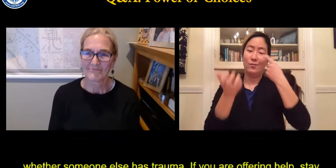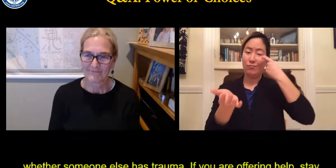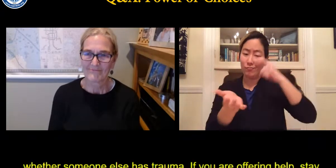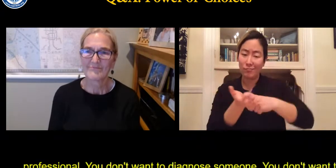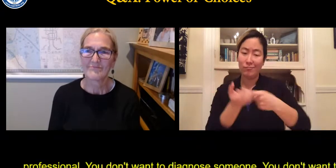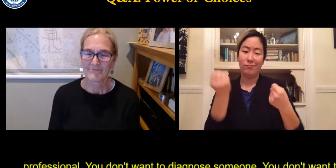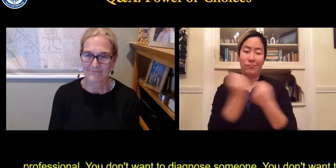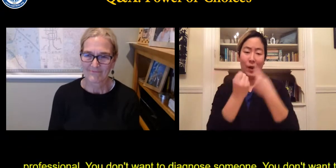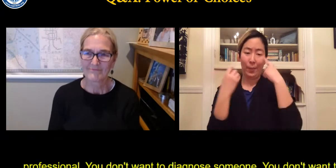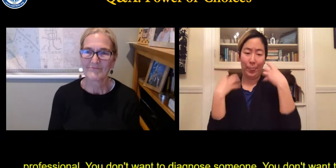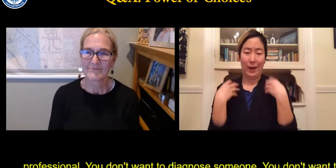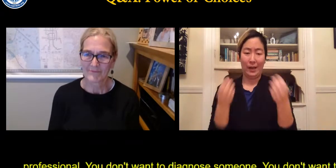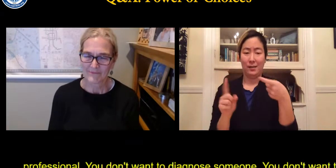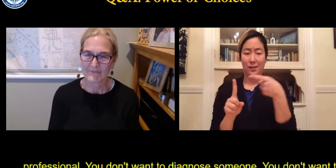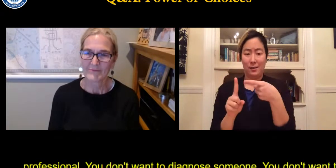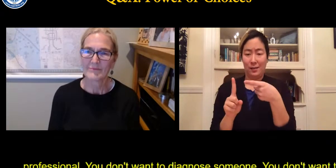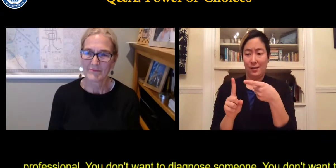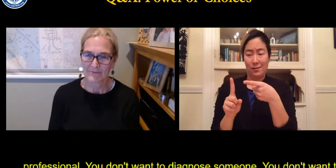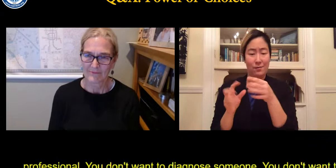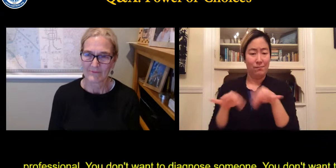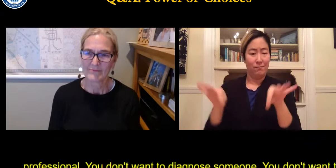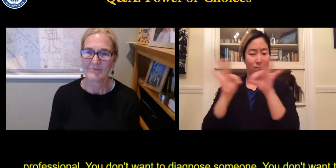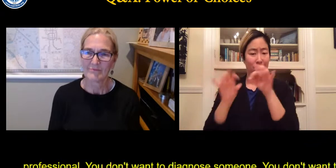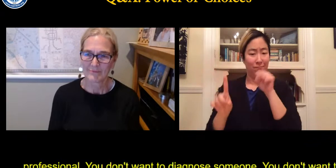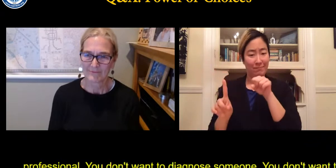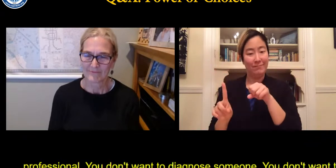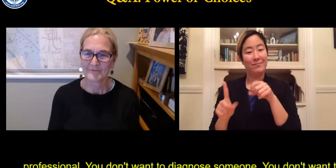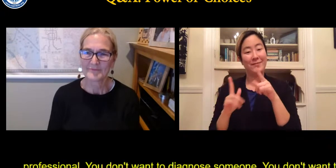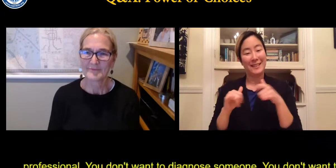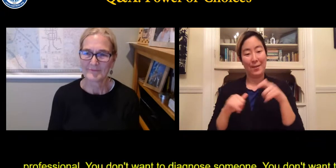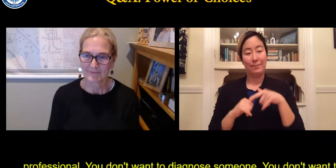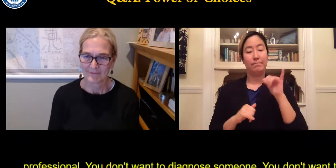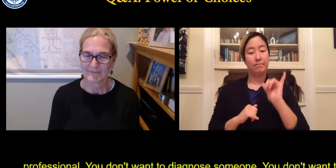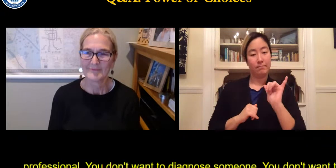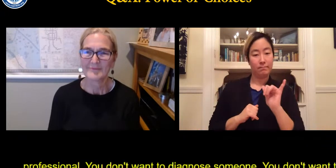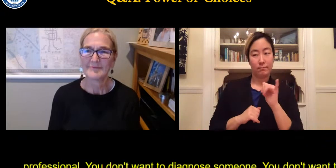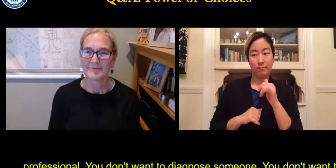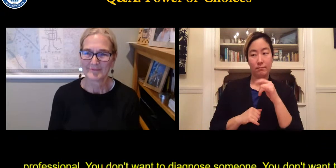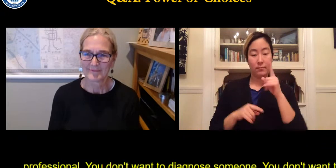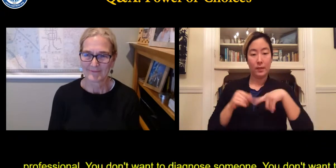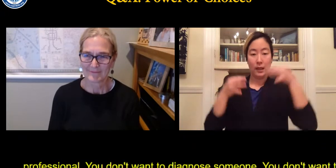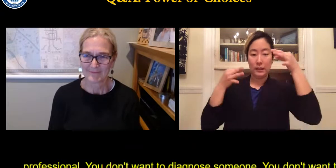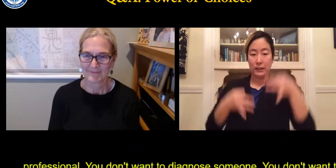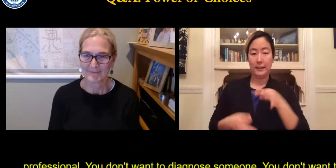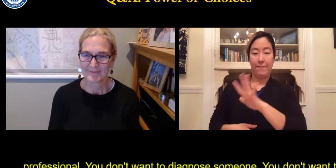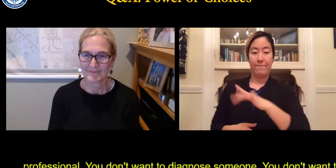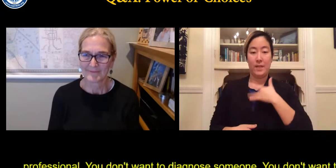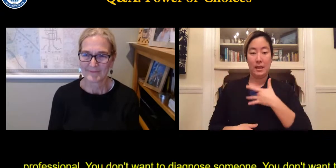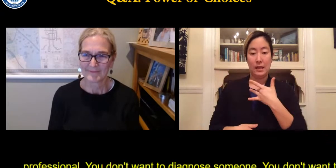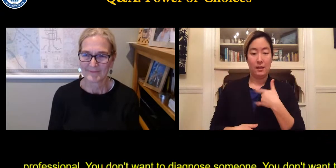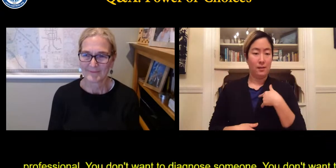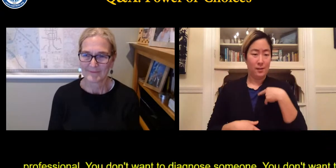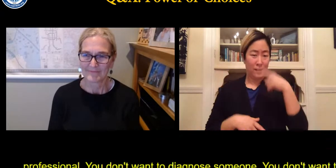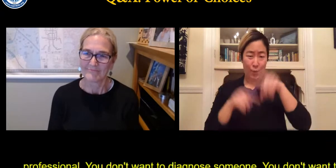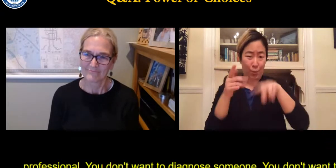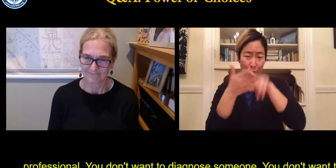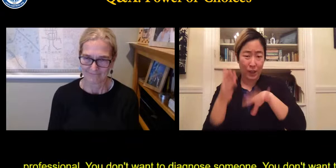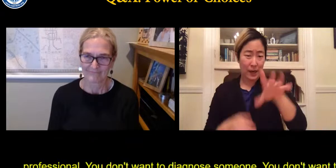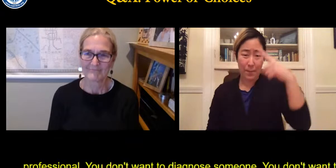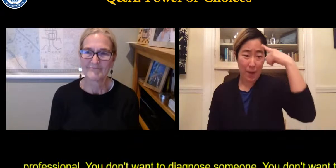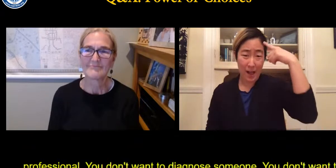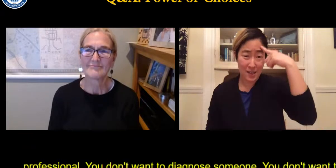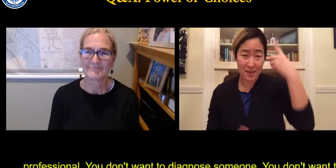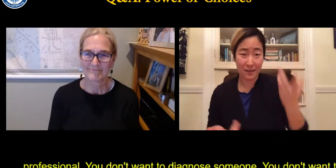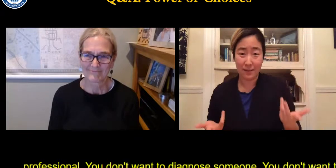types of comments lead to further stigma, and that's not the direction we want to head in. We want to head in a direction that honors